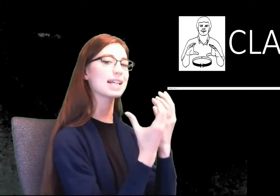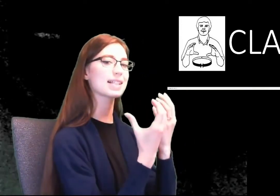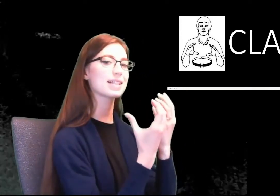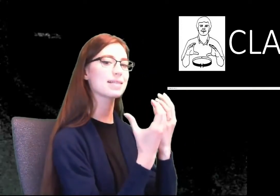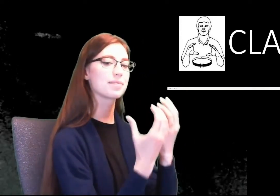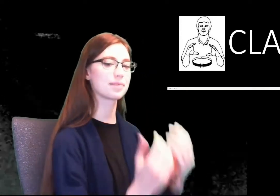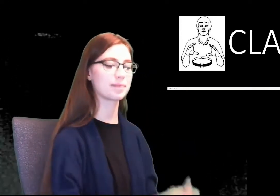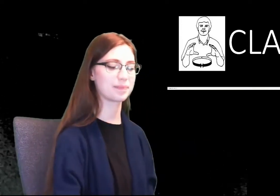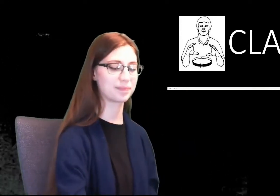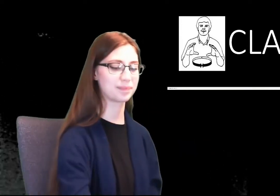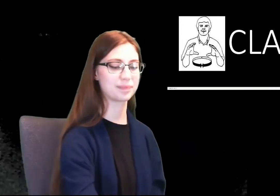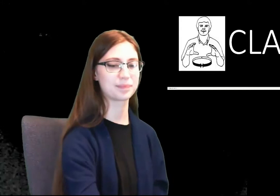Class.